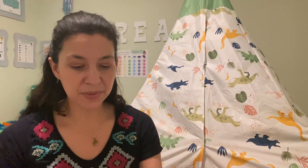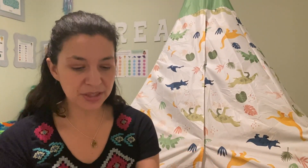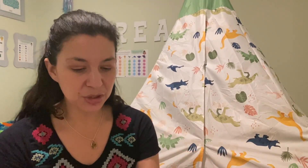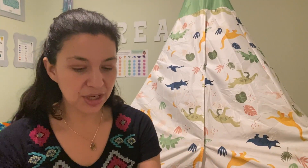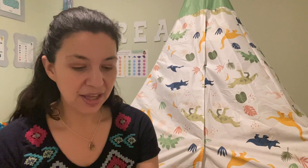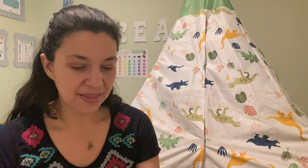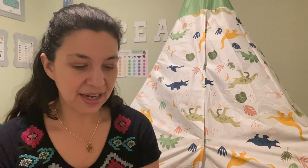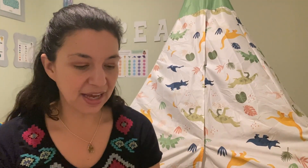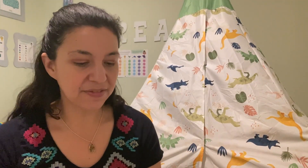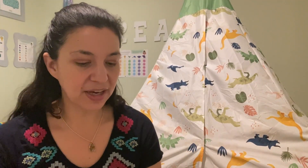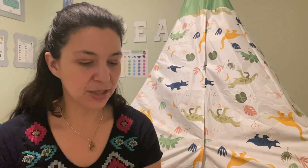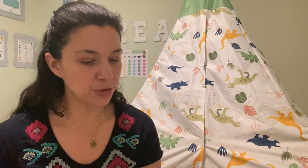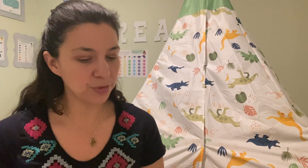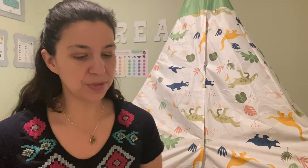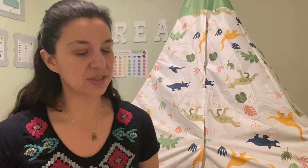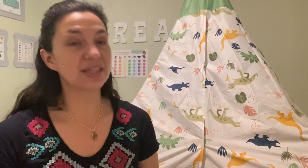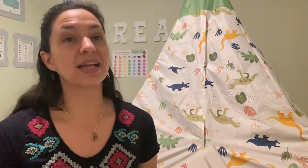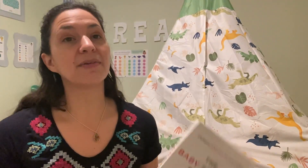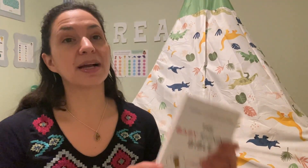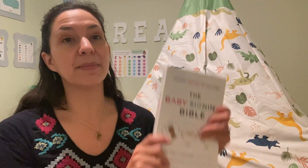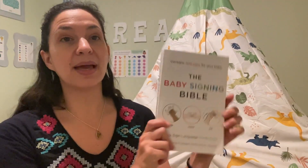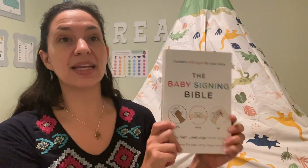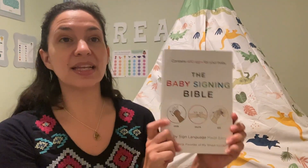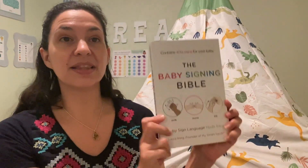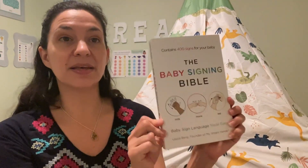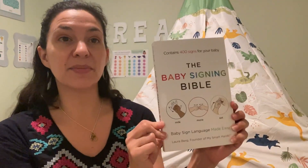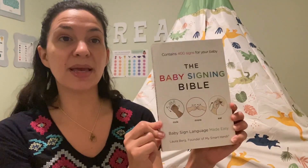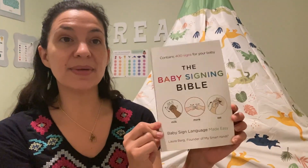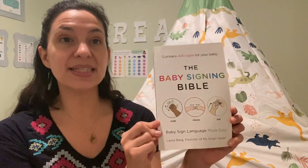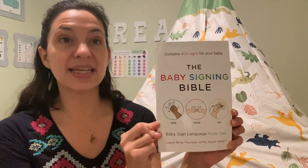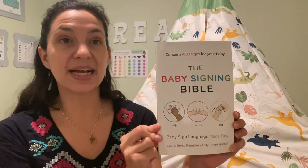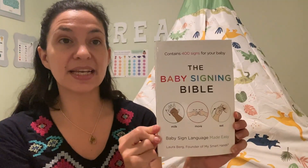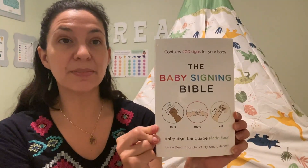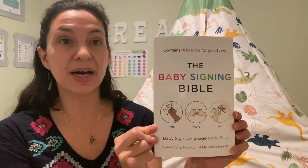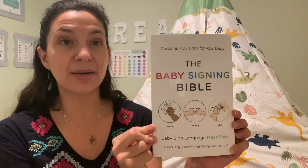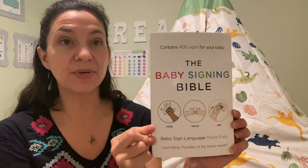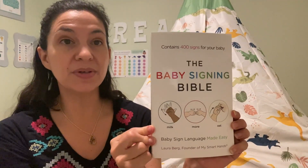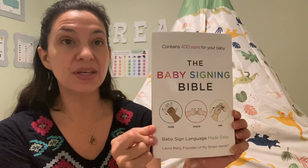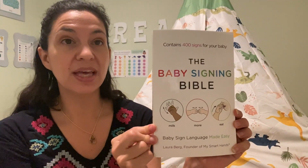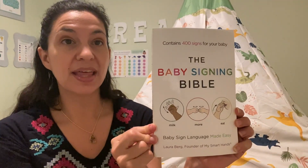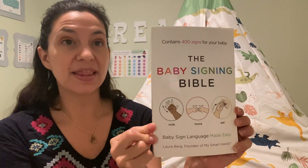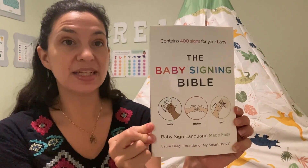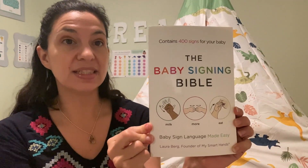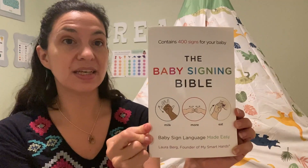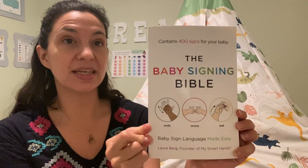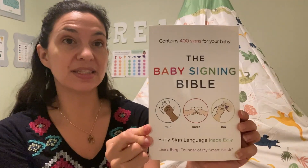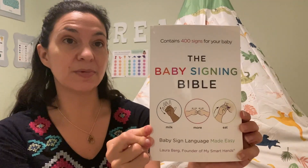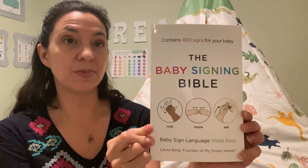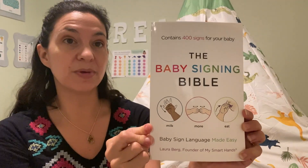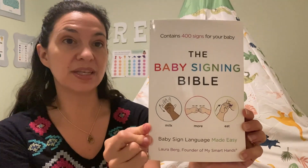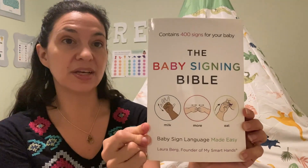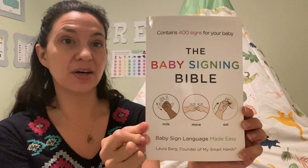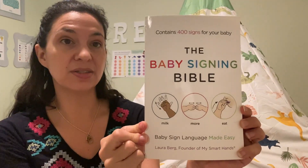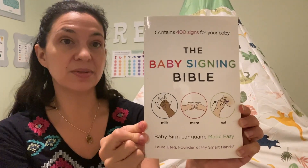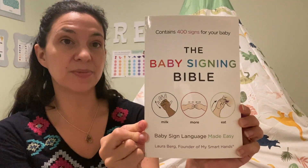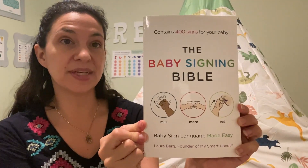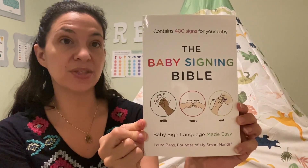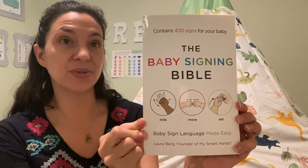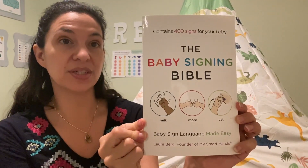language. Then I've got two books that I recommend. The Baby Signing Bible. This is a really awesome resource,